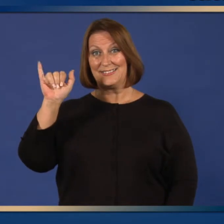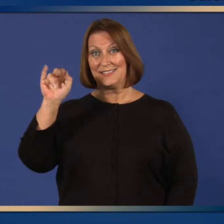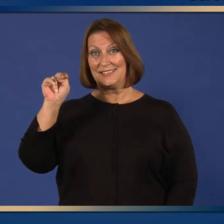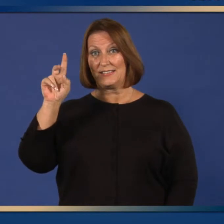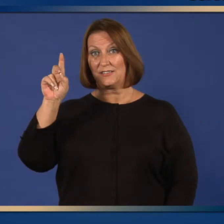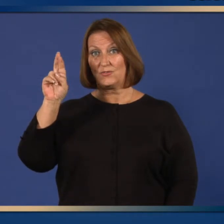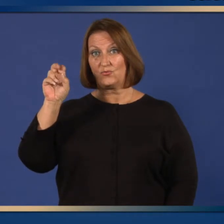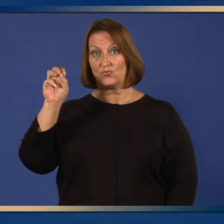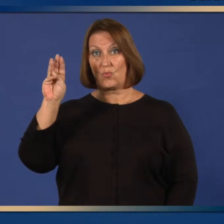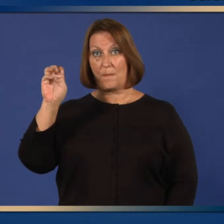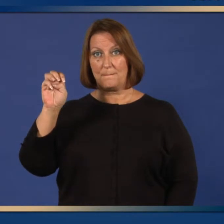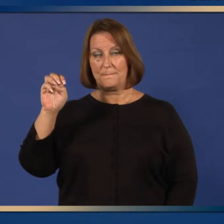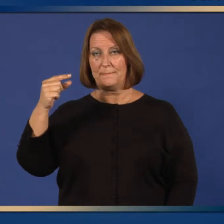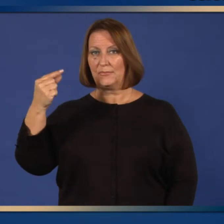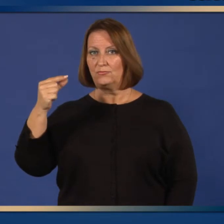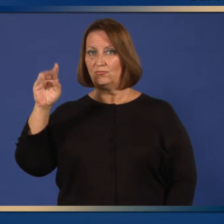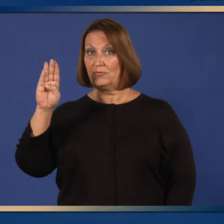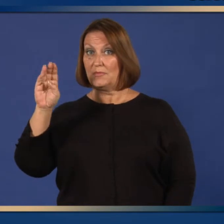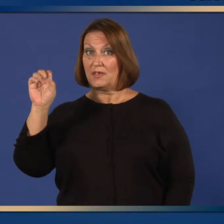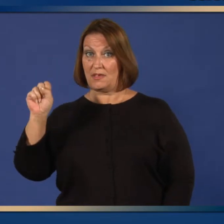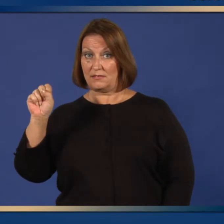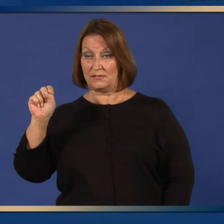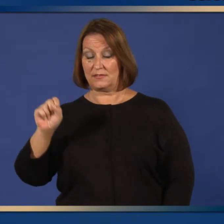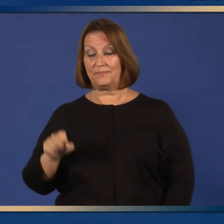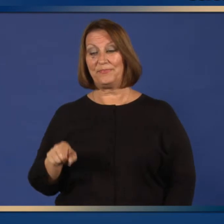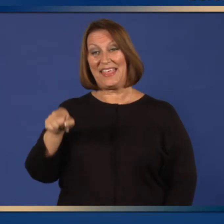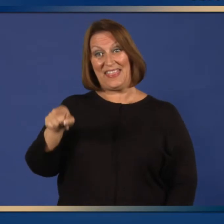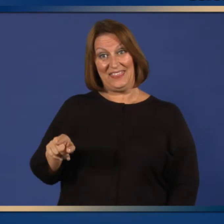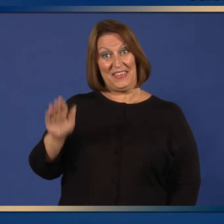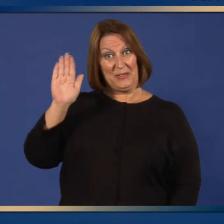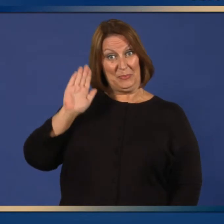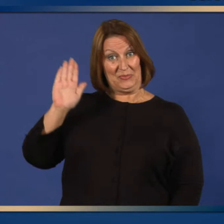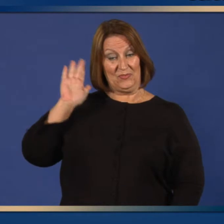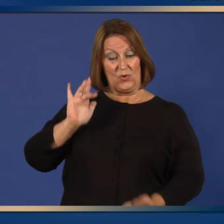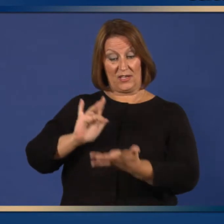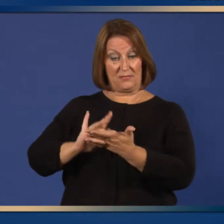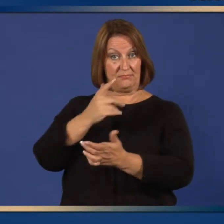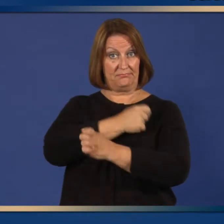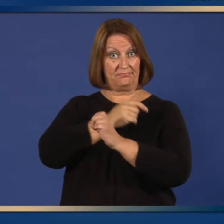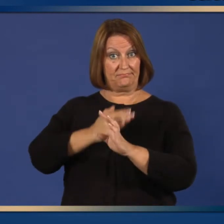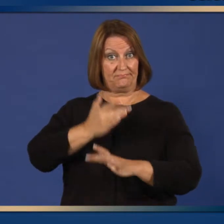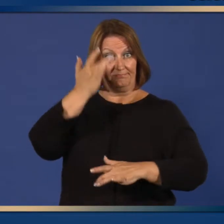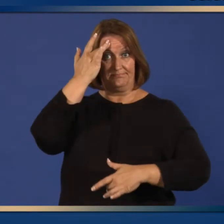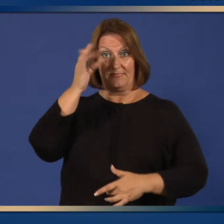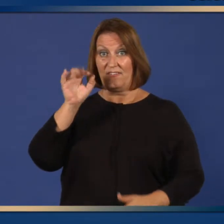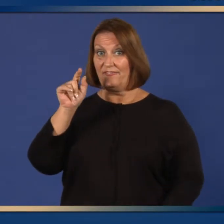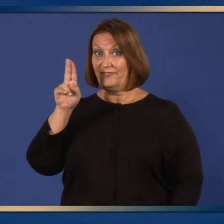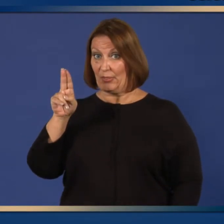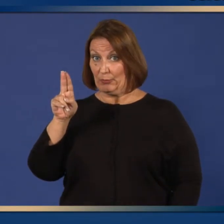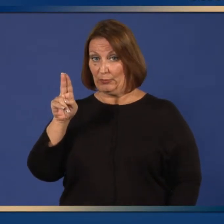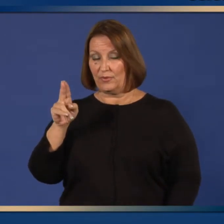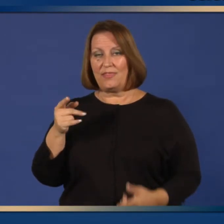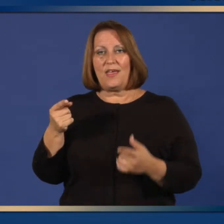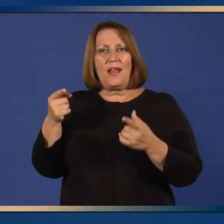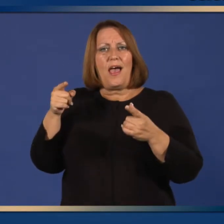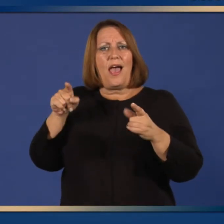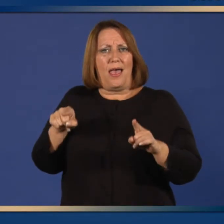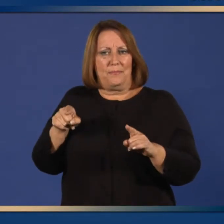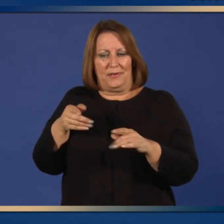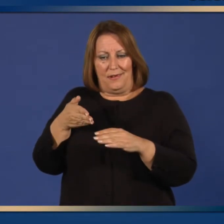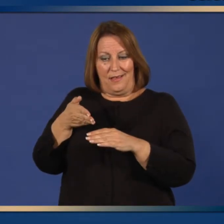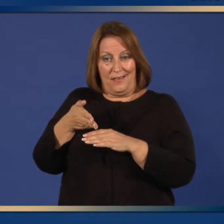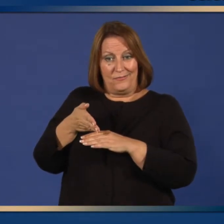It is prudent to avoid vaccinating persons who are not at high risk for severe influenza